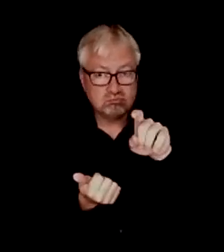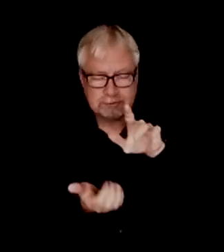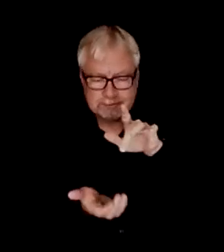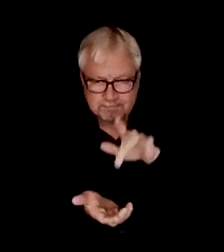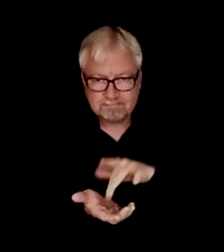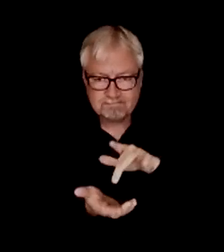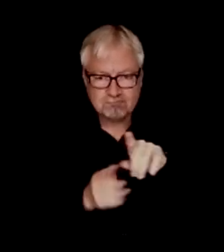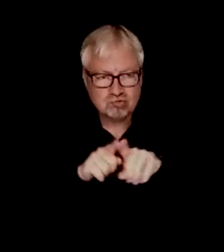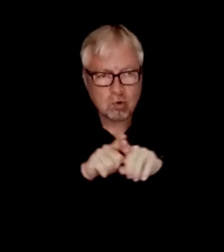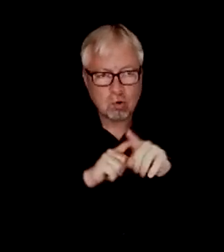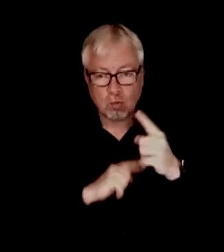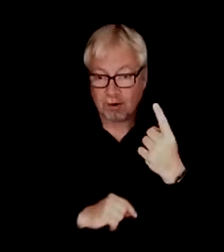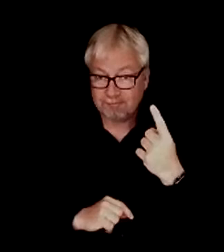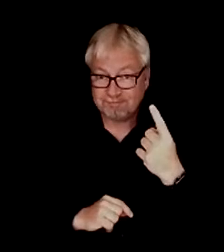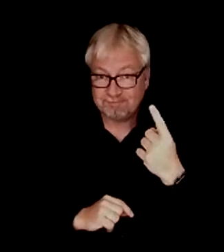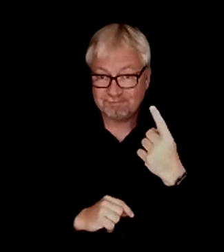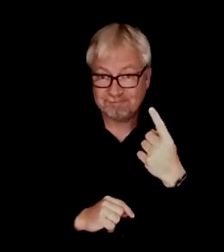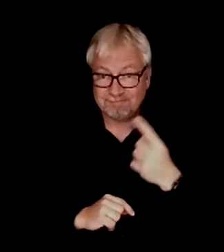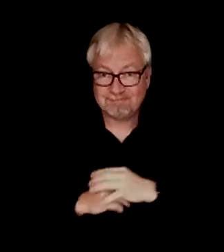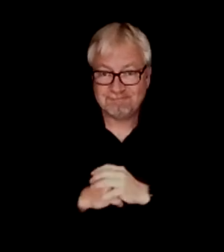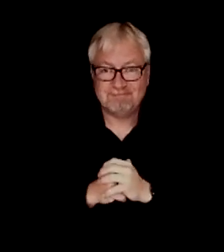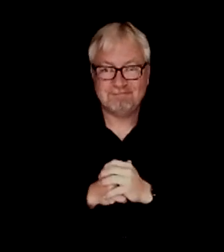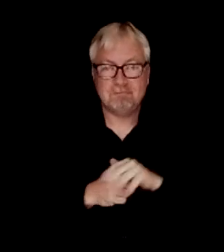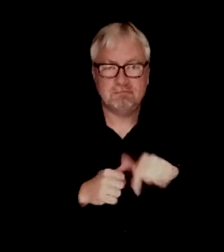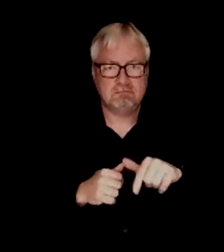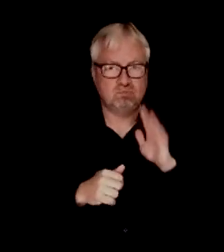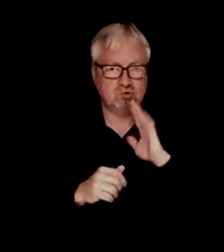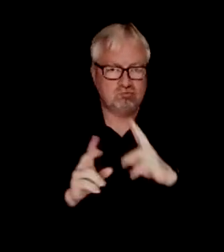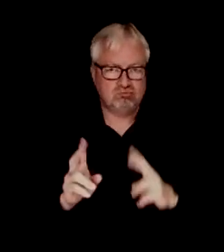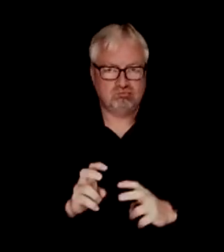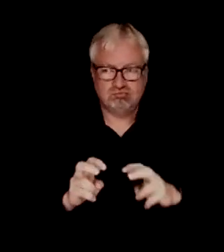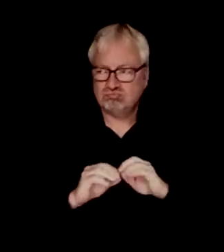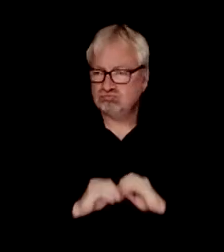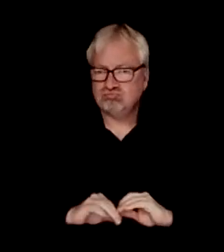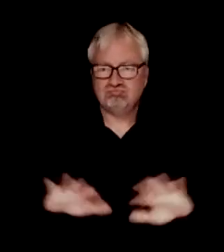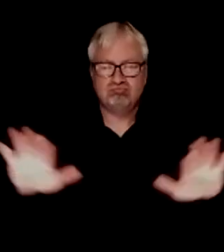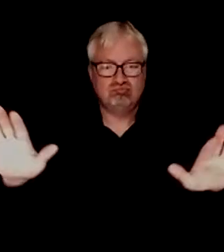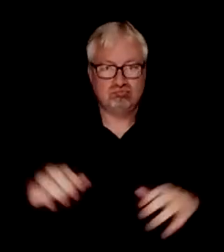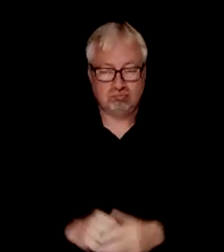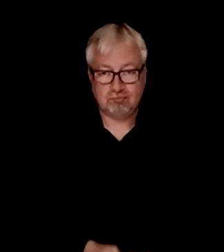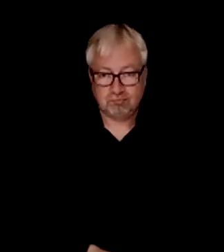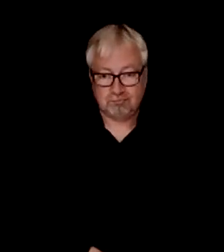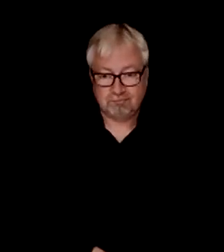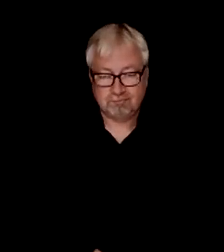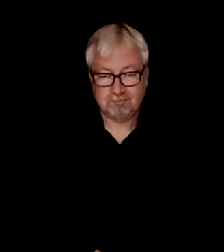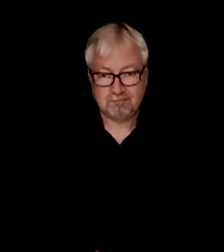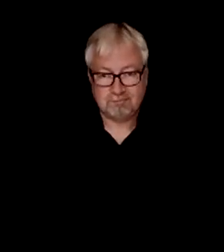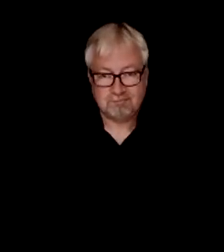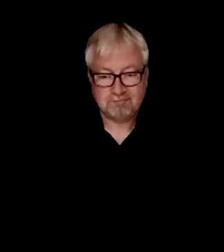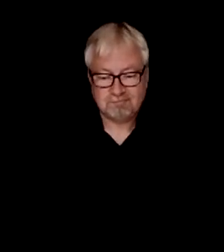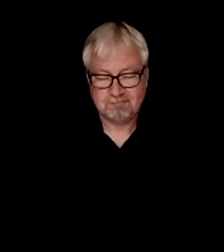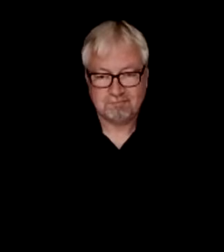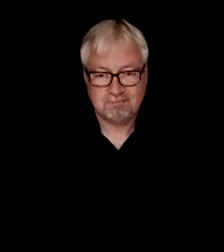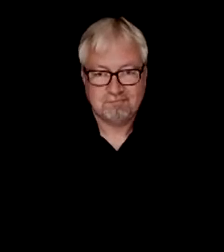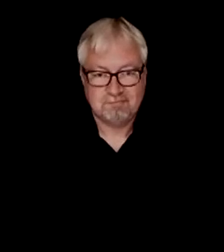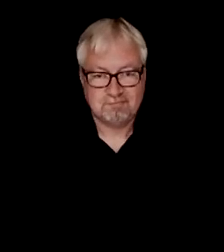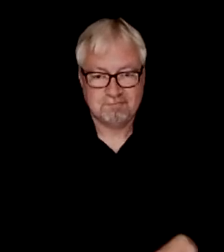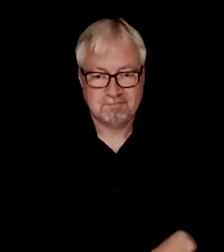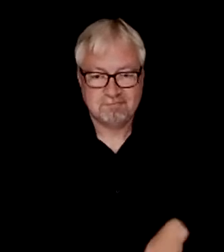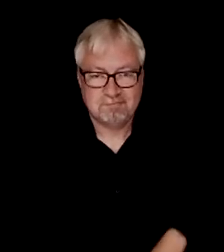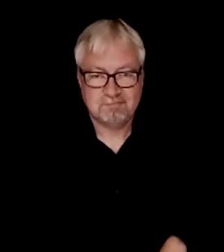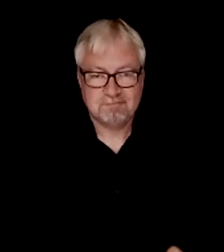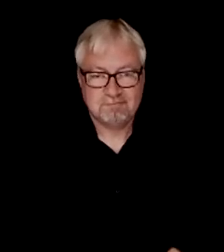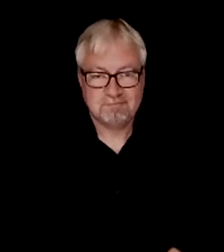being recorded. If you require any further assistance, please press star zero. I would now like to hand the conference over to our speaker today, Michael